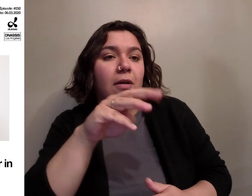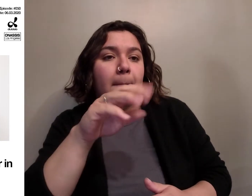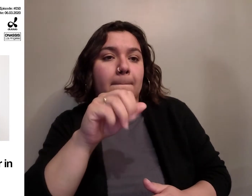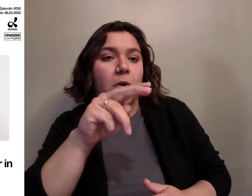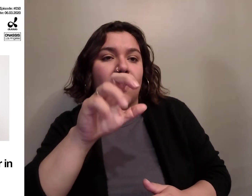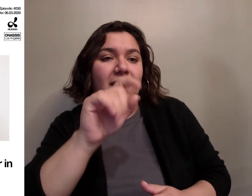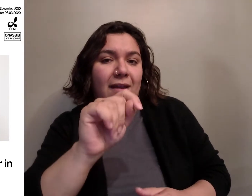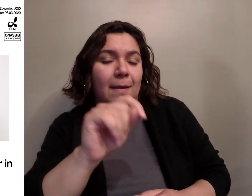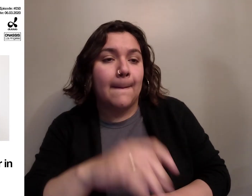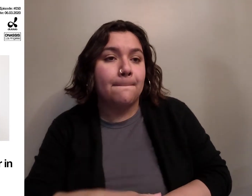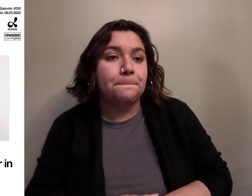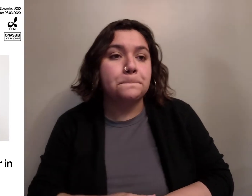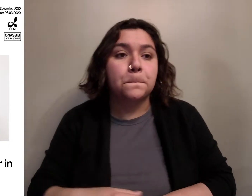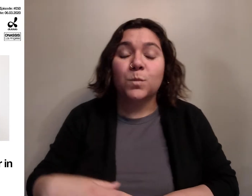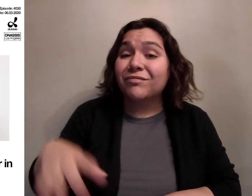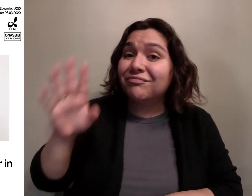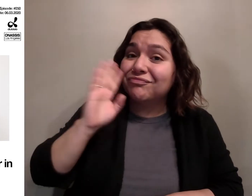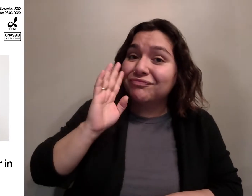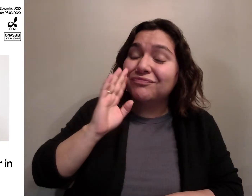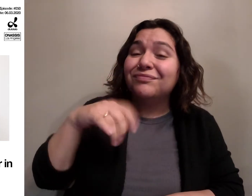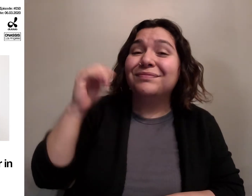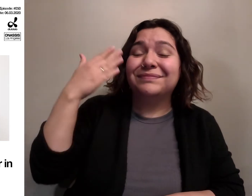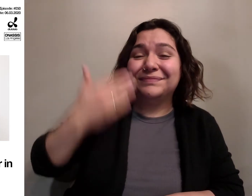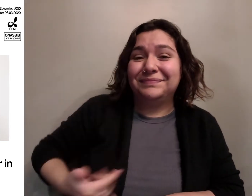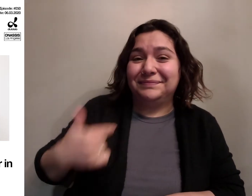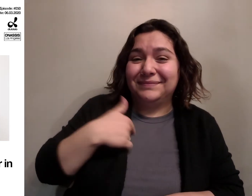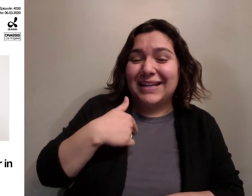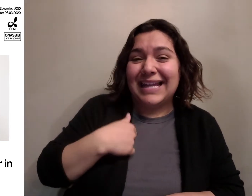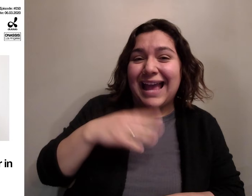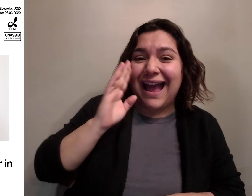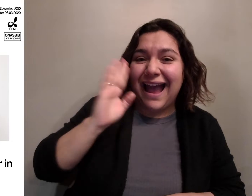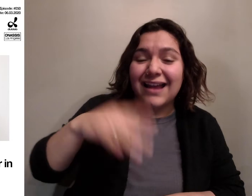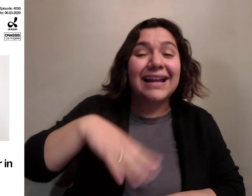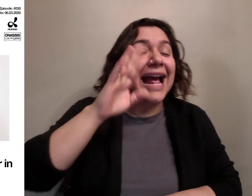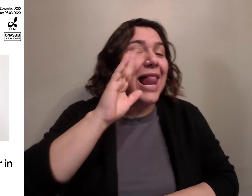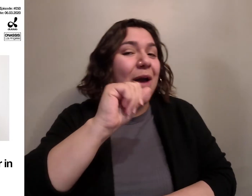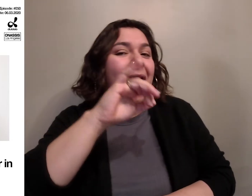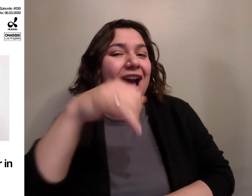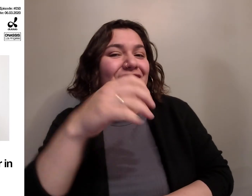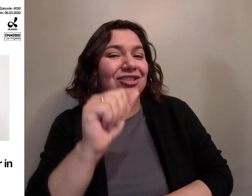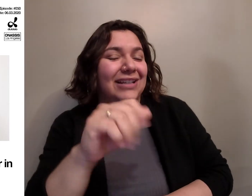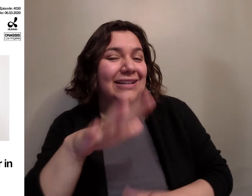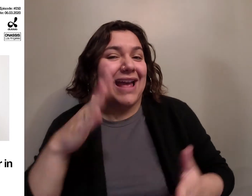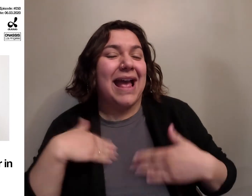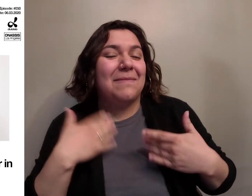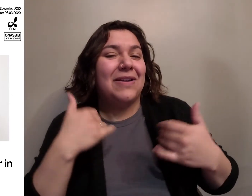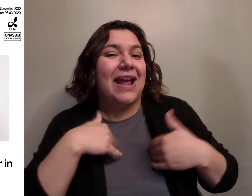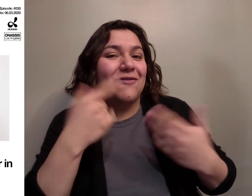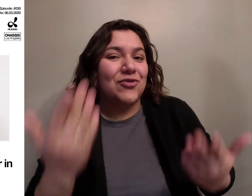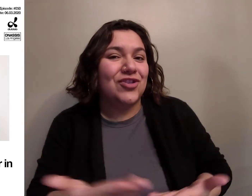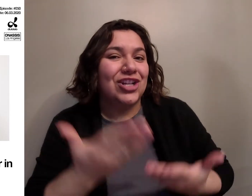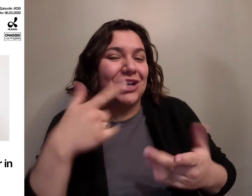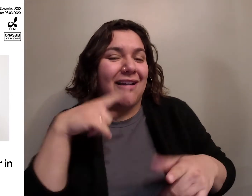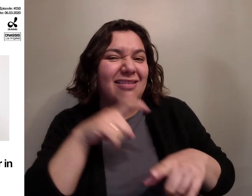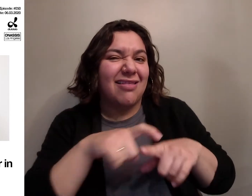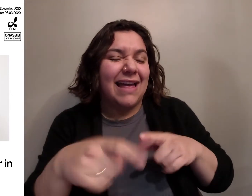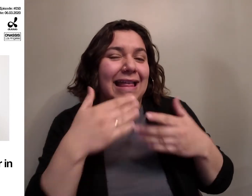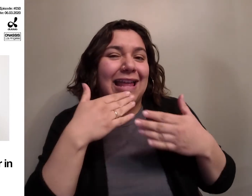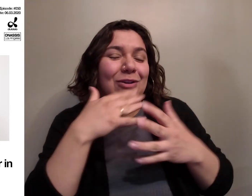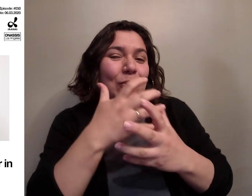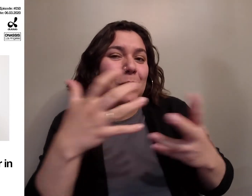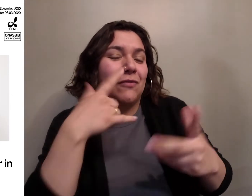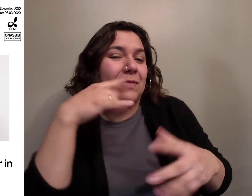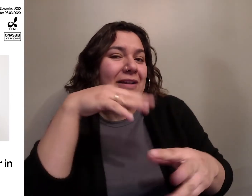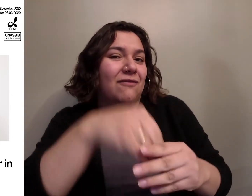Hello? Hello, could I please speak with Monet? Yes, this is she. Hi. Hello, Aja.